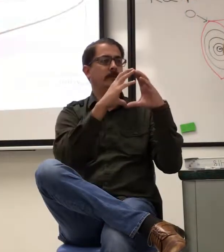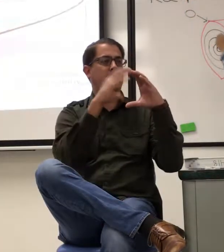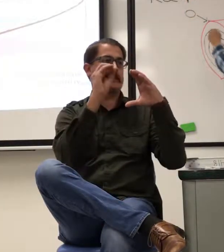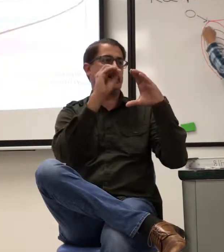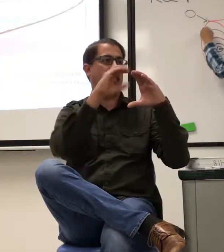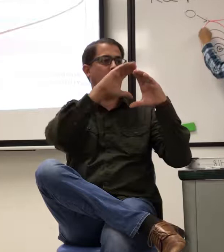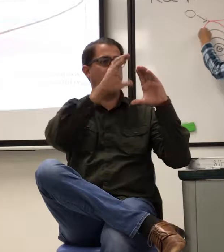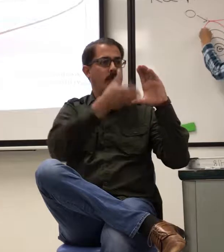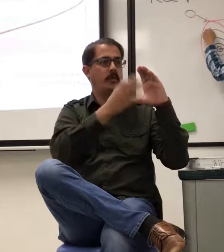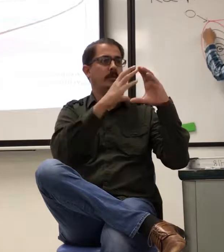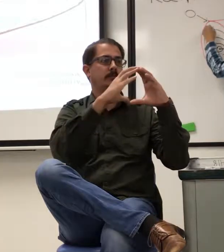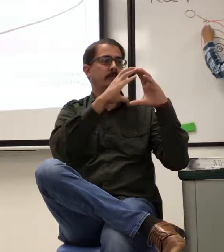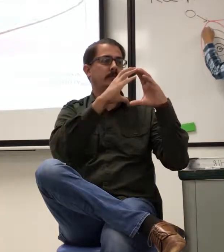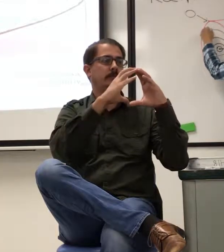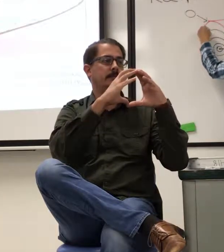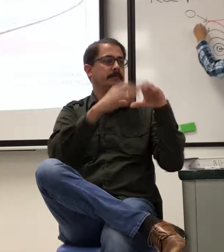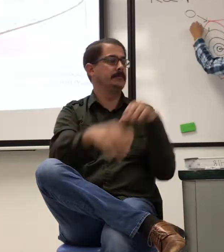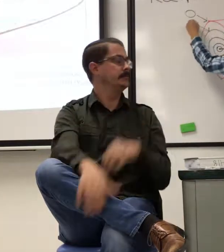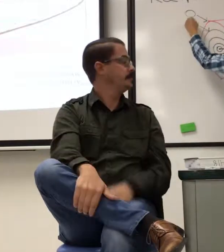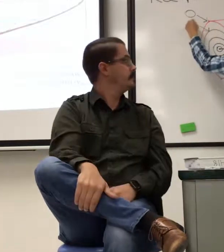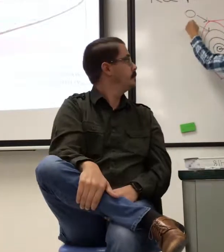first layer